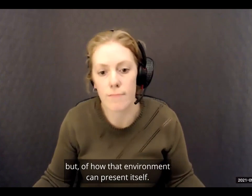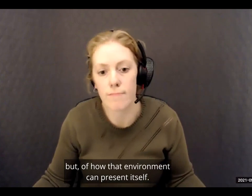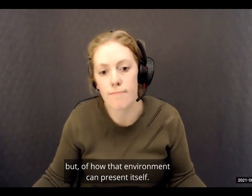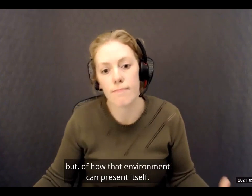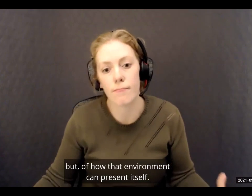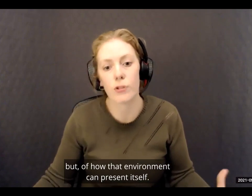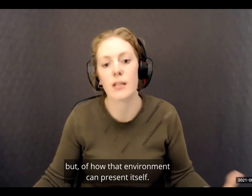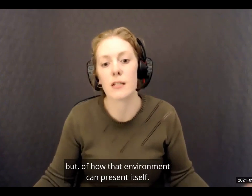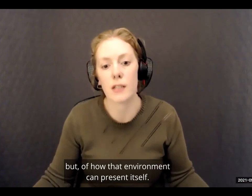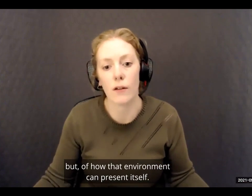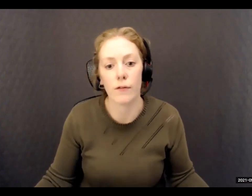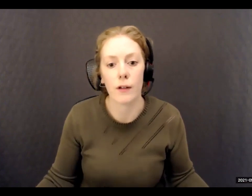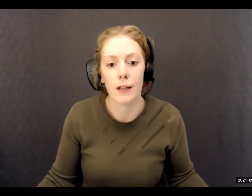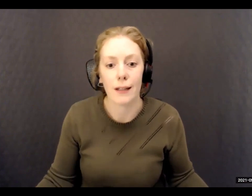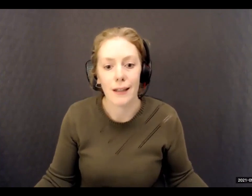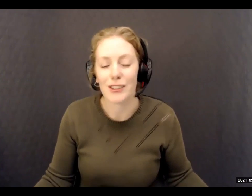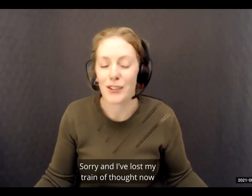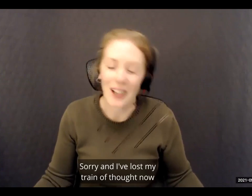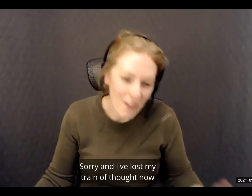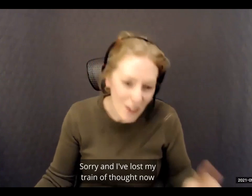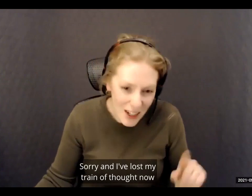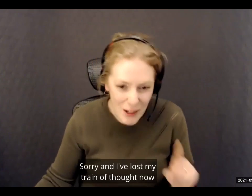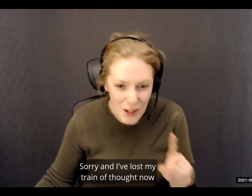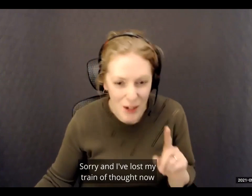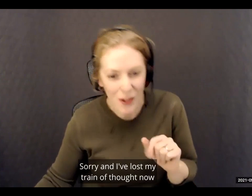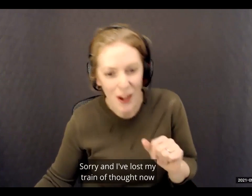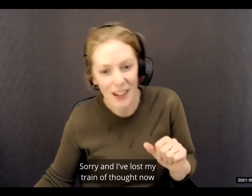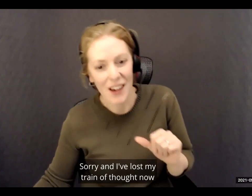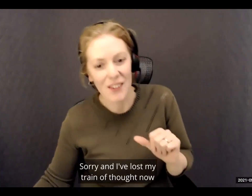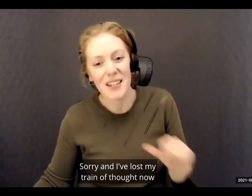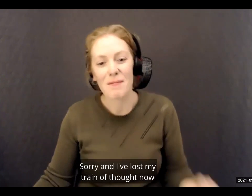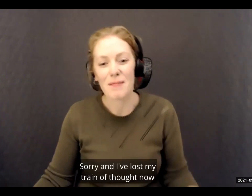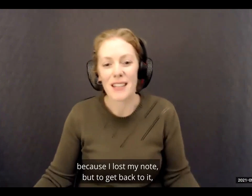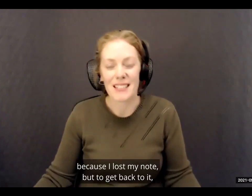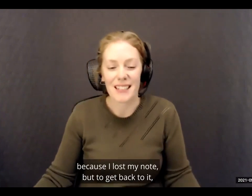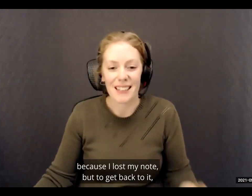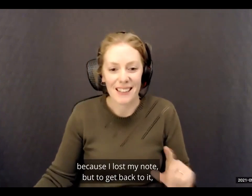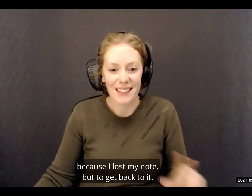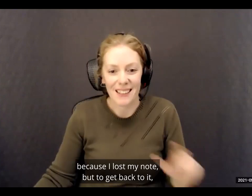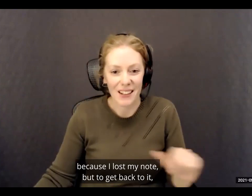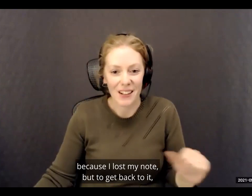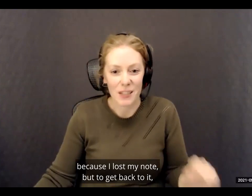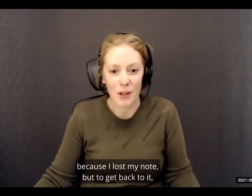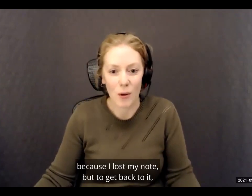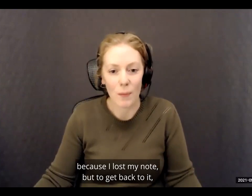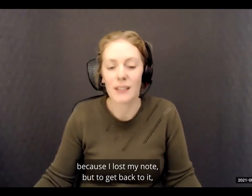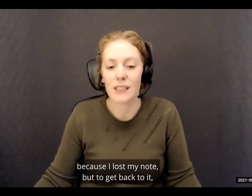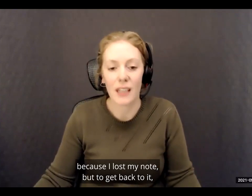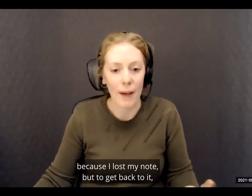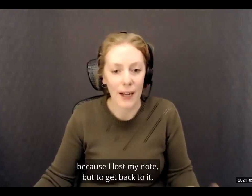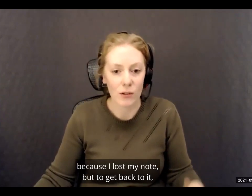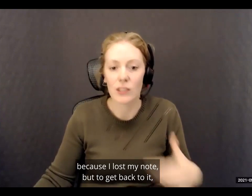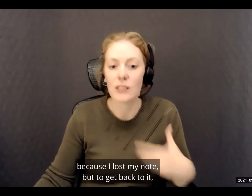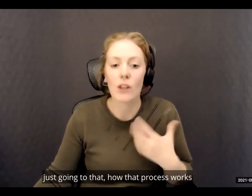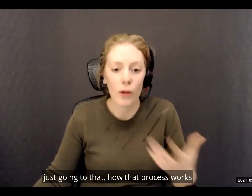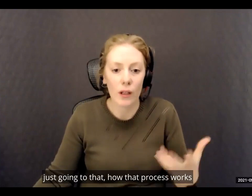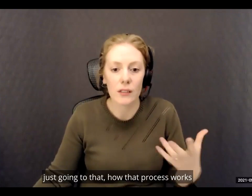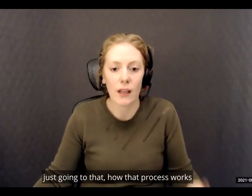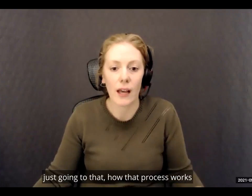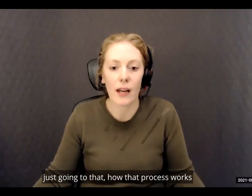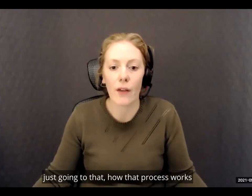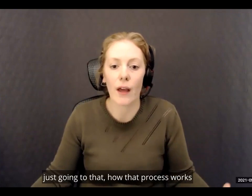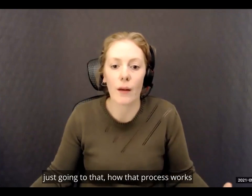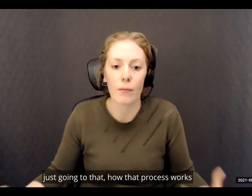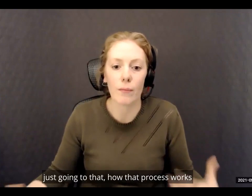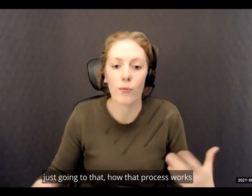can present itself. Sorry, and I've lost my train of thought now because I lost my note. But to get back to it, just going